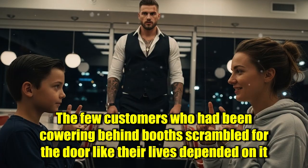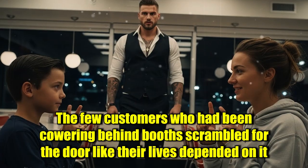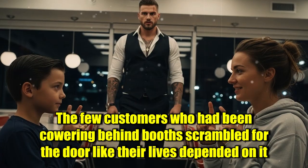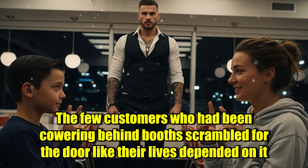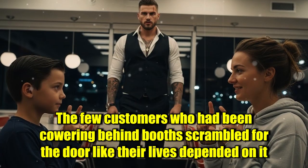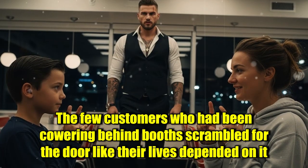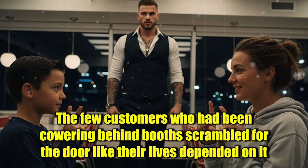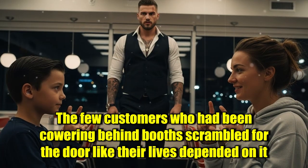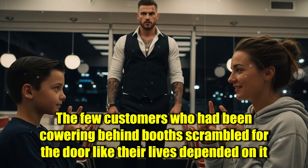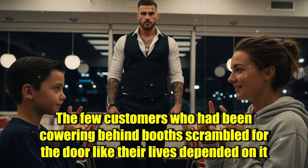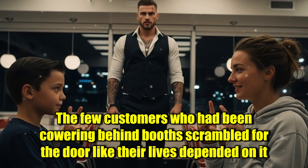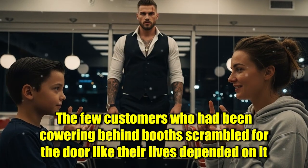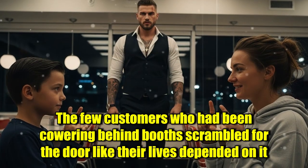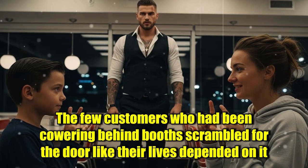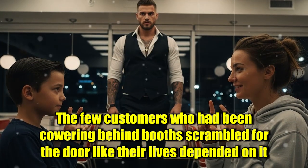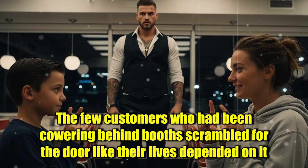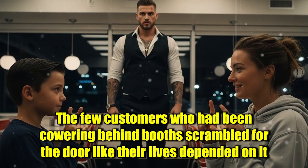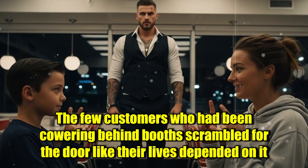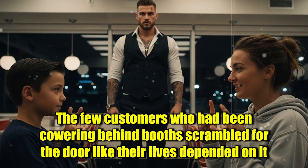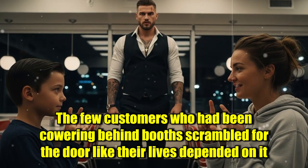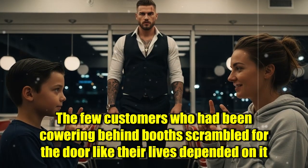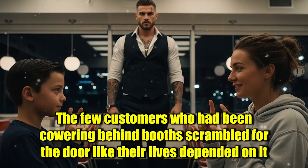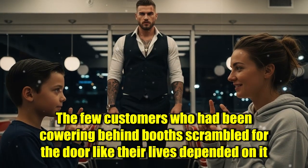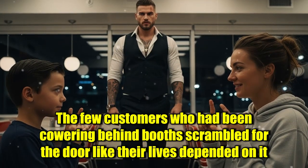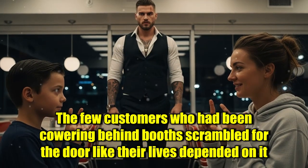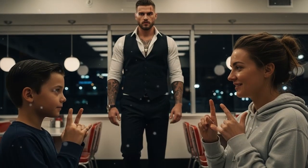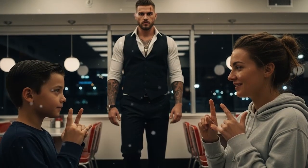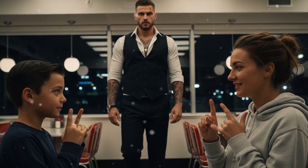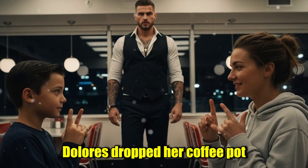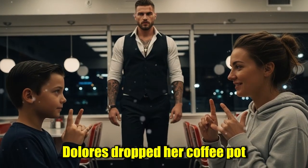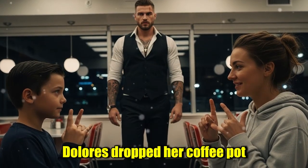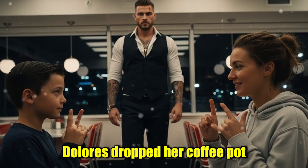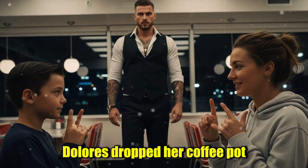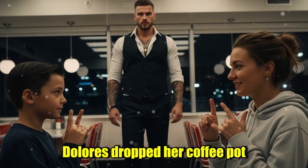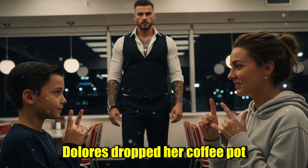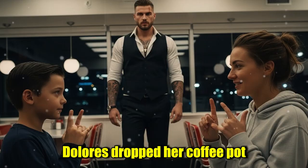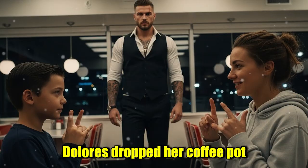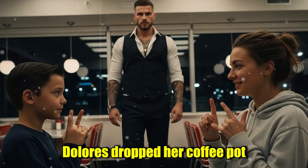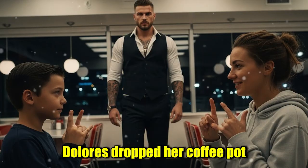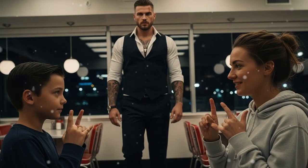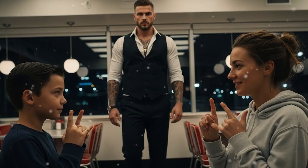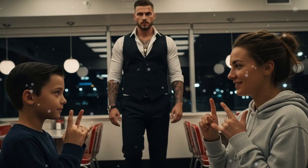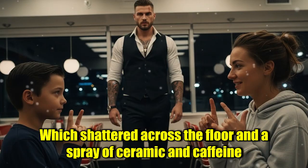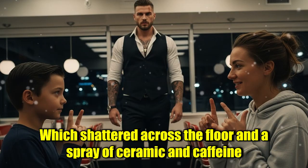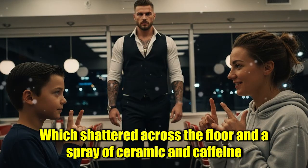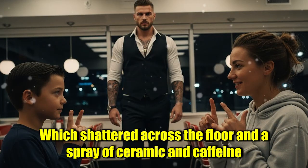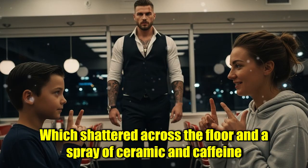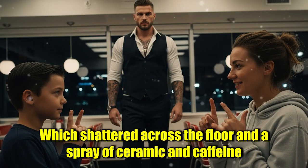been cowering behind booths scrambled for the door like their lives depended on it. Dolores dropped her coffee pot, which shattered across the